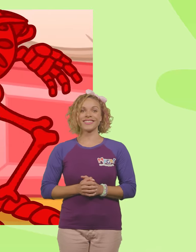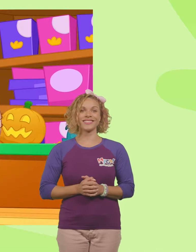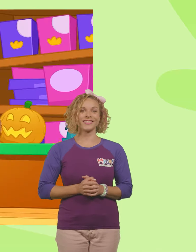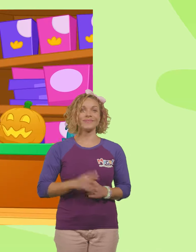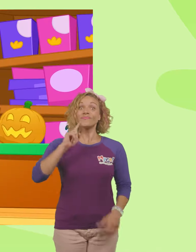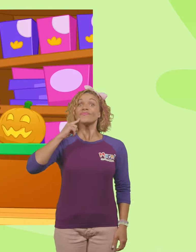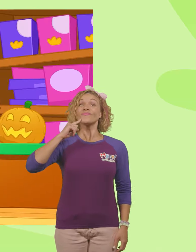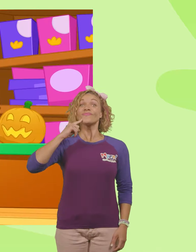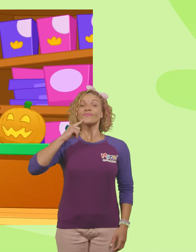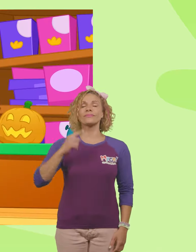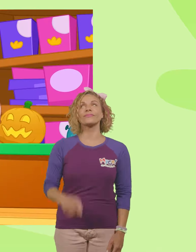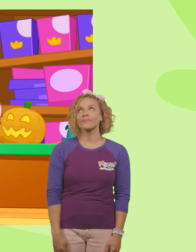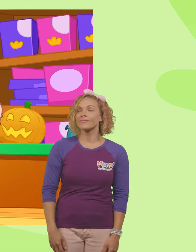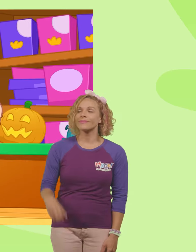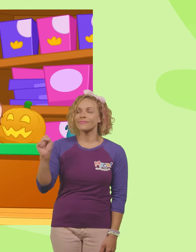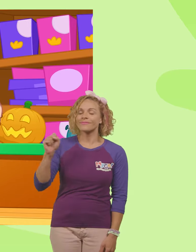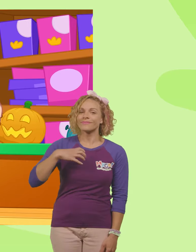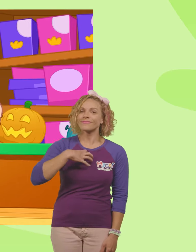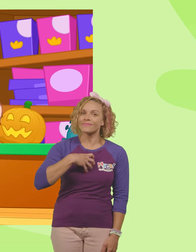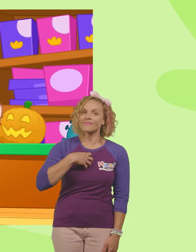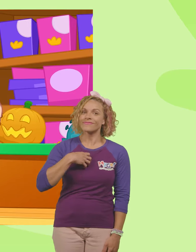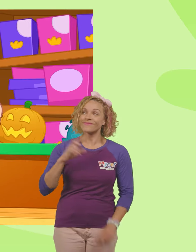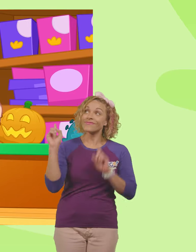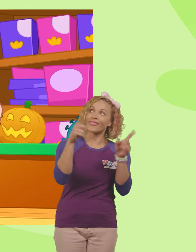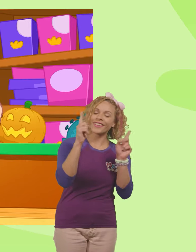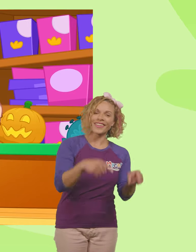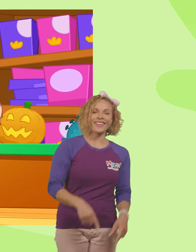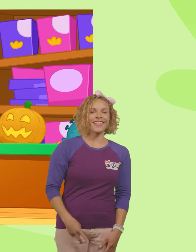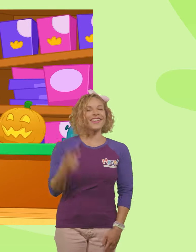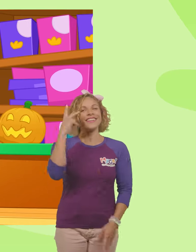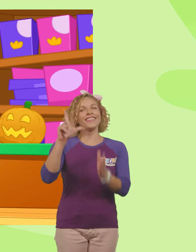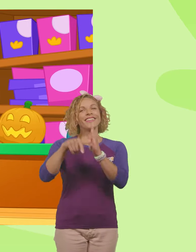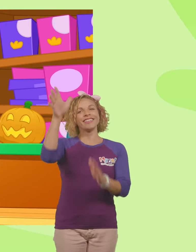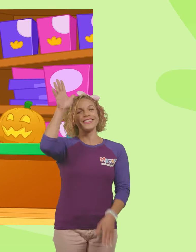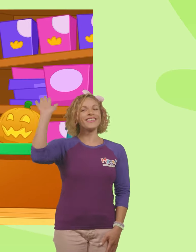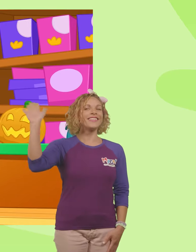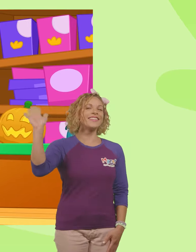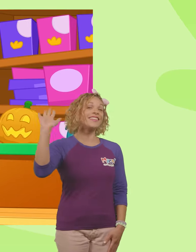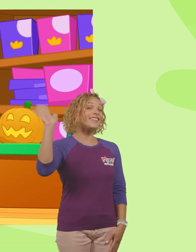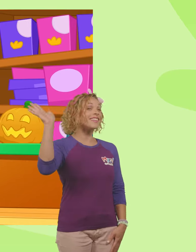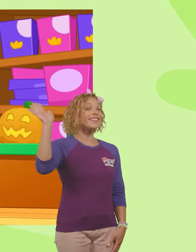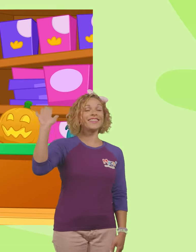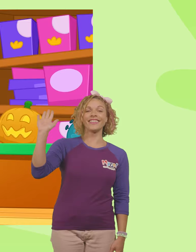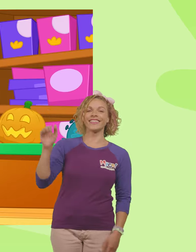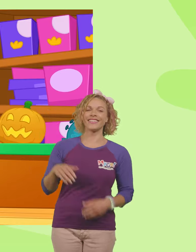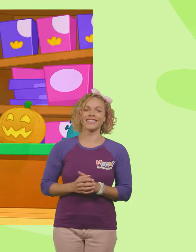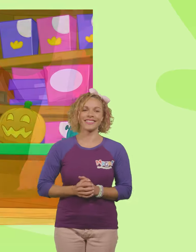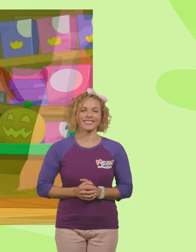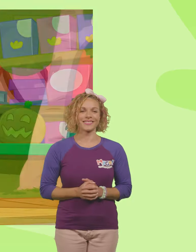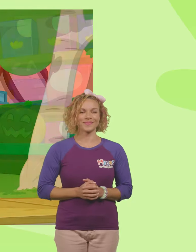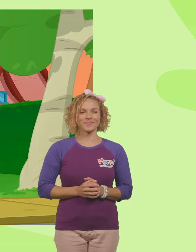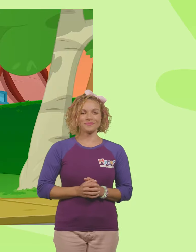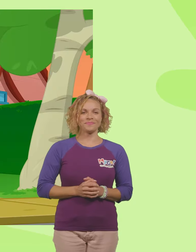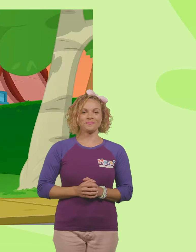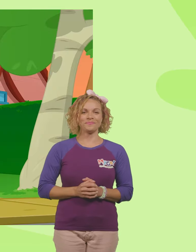to see it. Candy! Yes, Morphle, we're going. See you later, Daddy. Bye-bye.